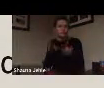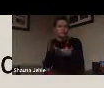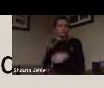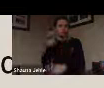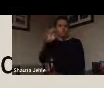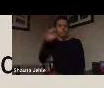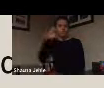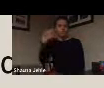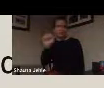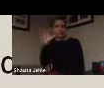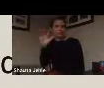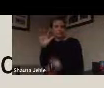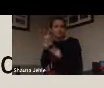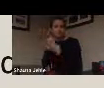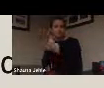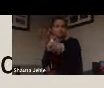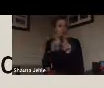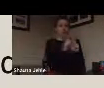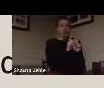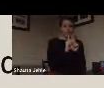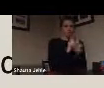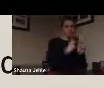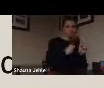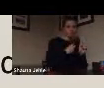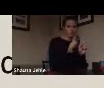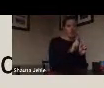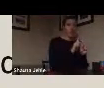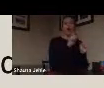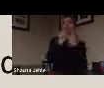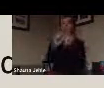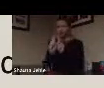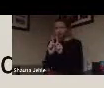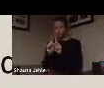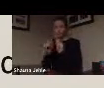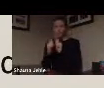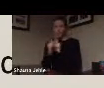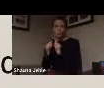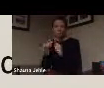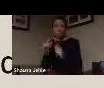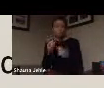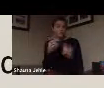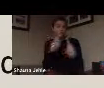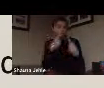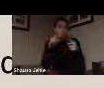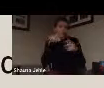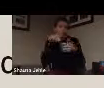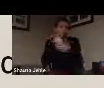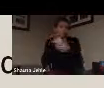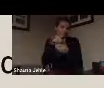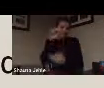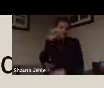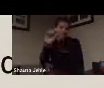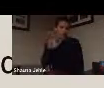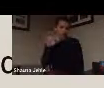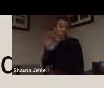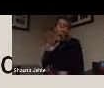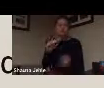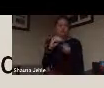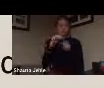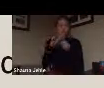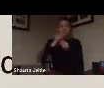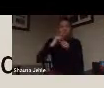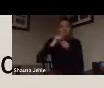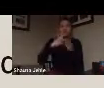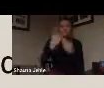of shadowing one of the consultants that works in Eurasia. So the program really does a good job of helping you explore